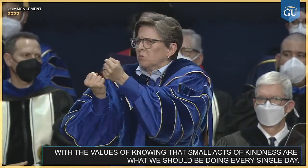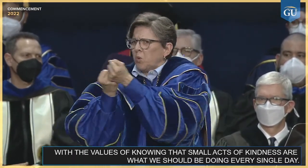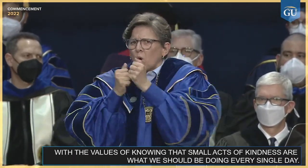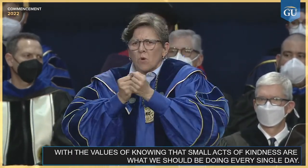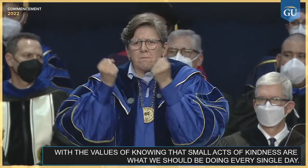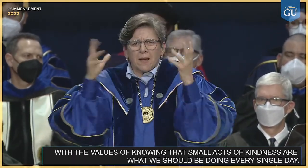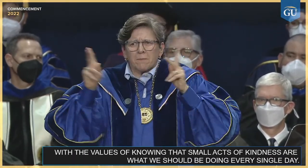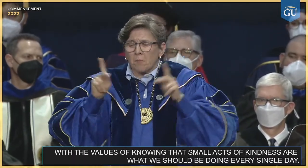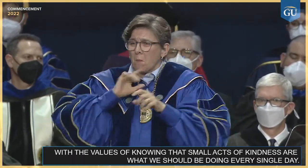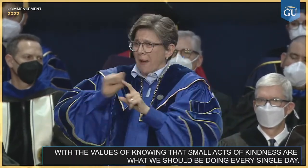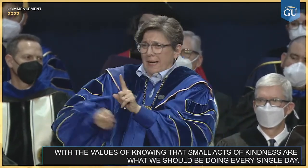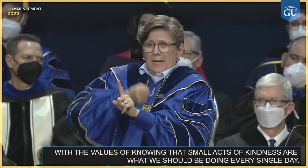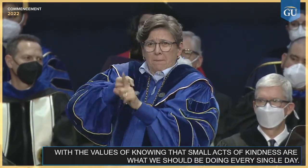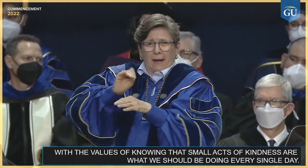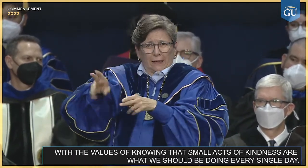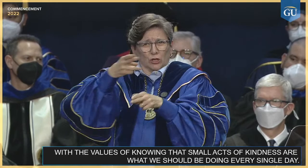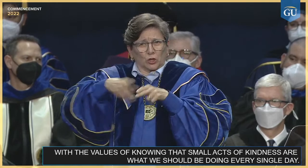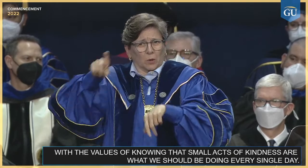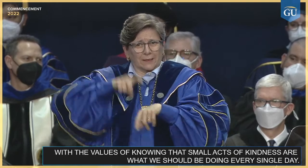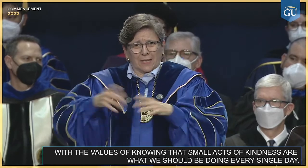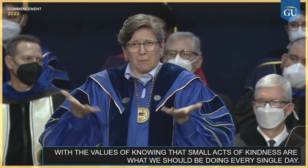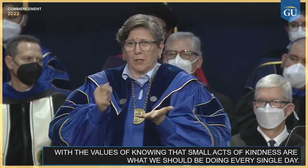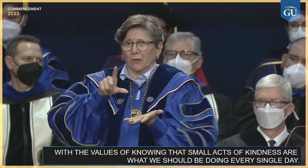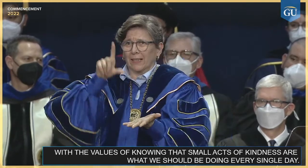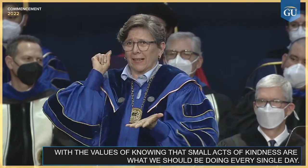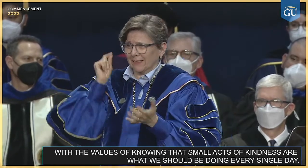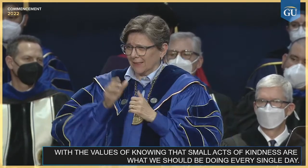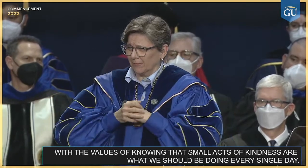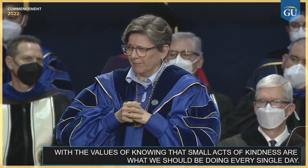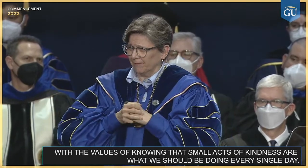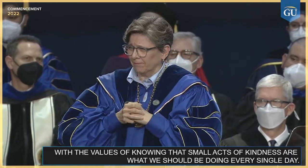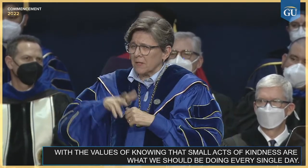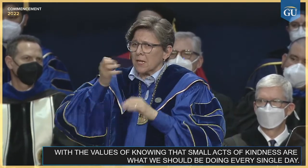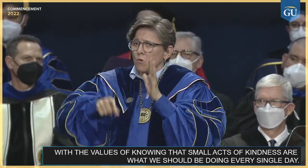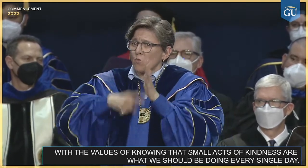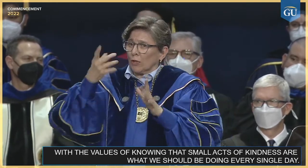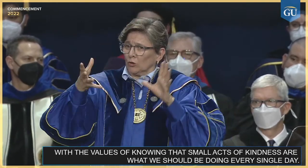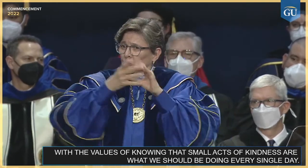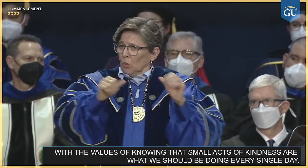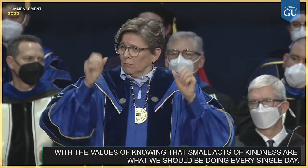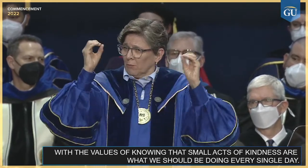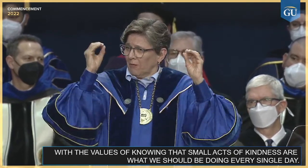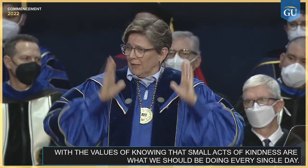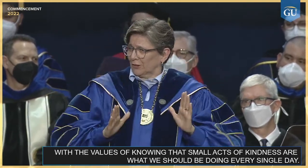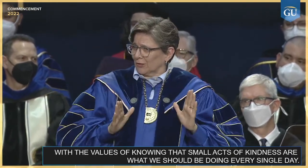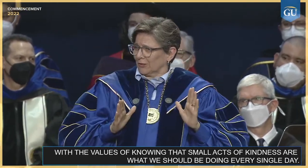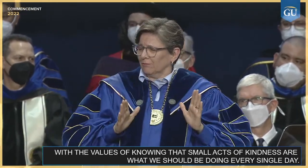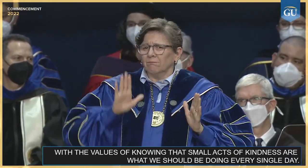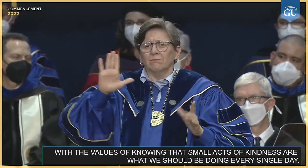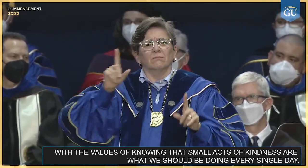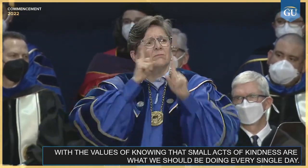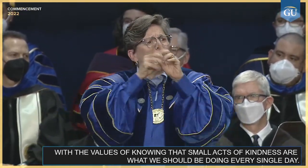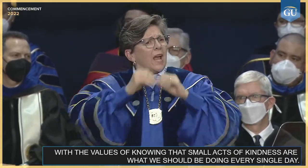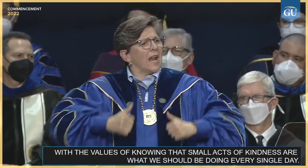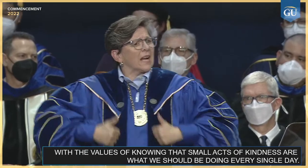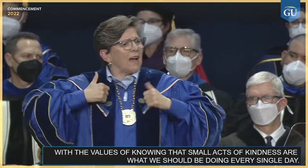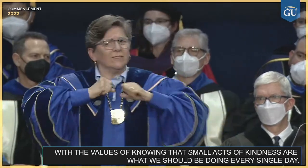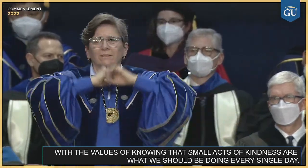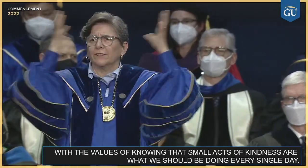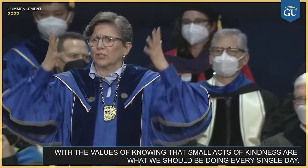His influence from what he had done on his time on Earth and his time here at Gallaudet and all those he had shown